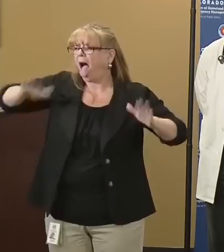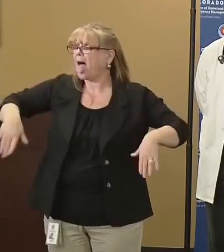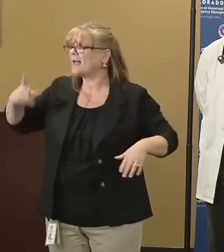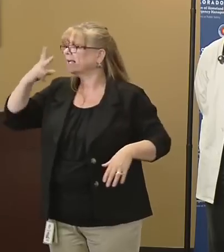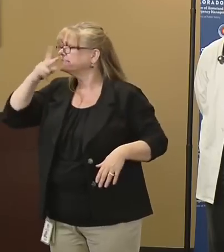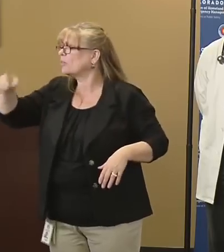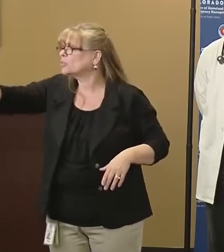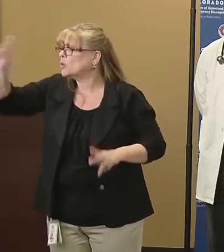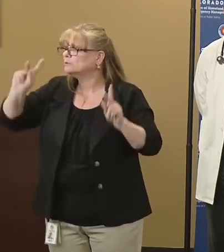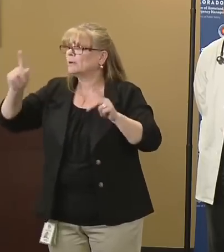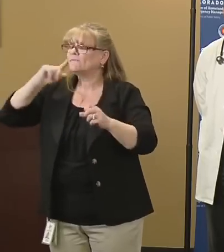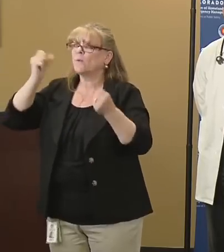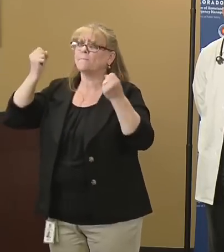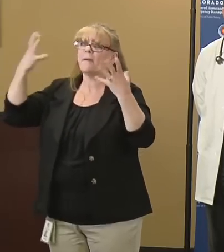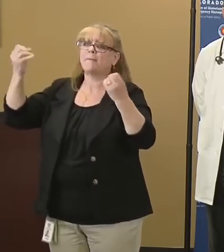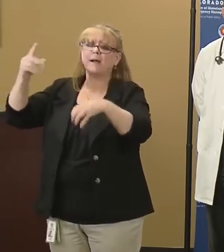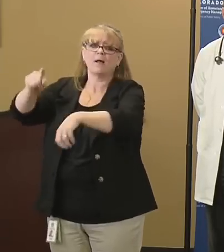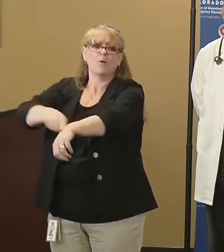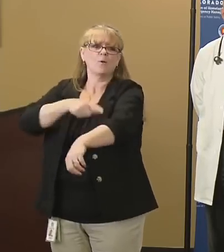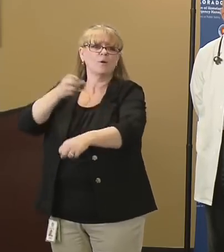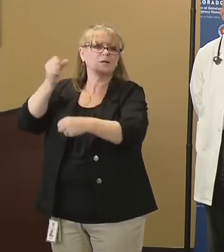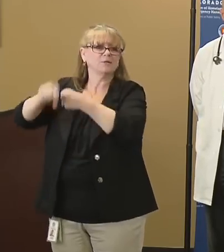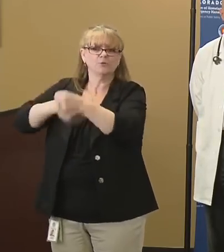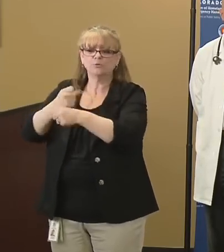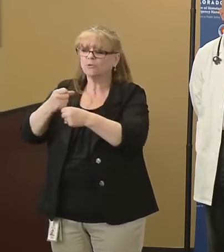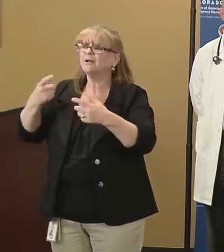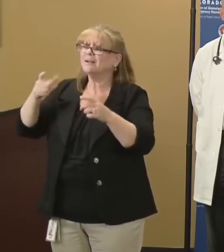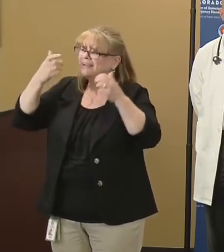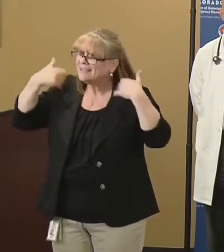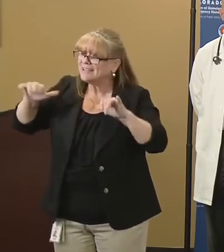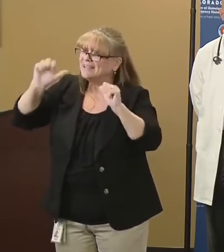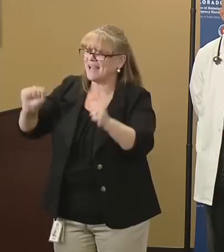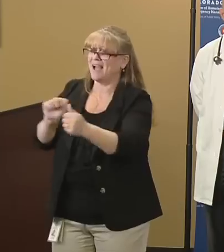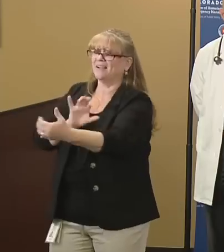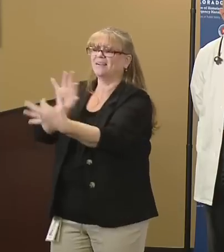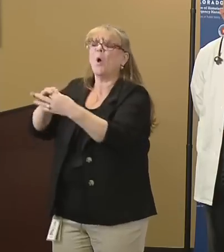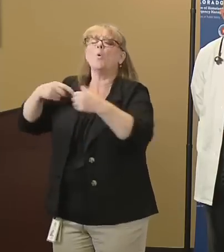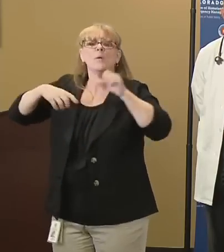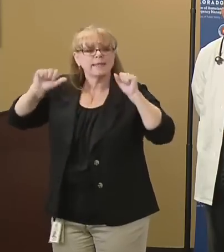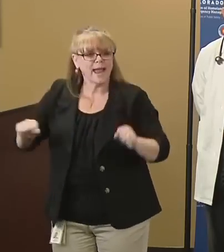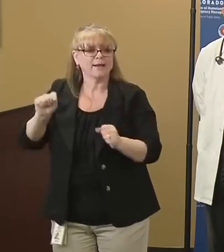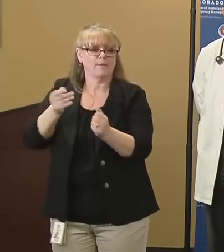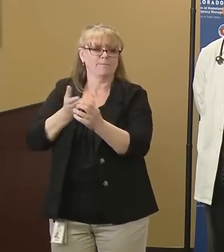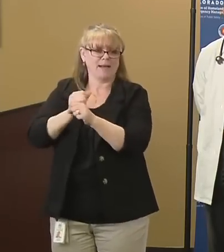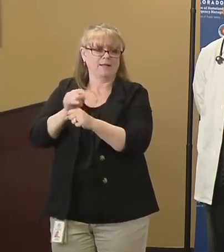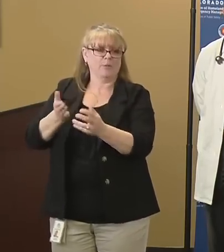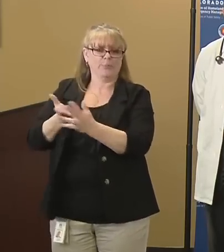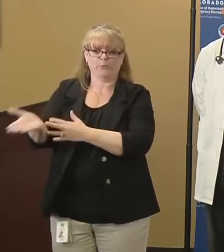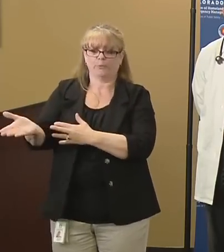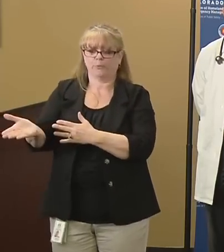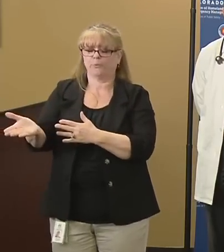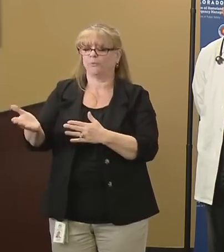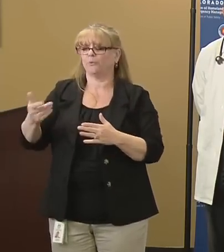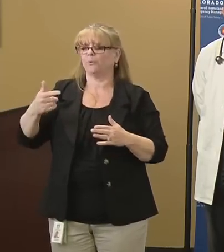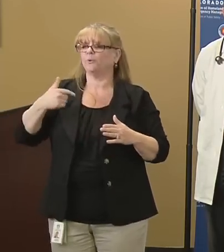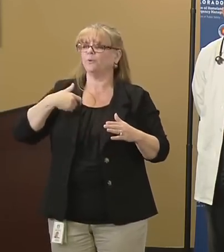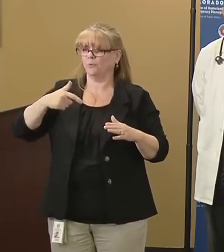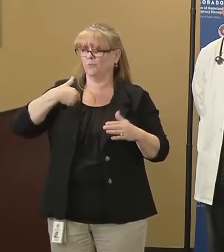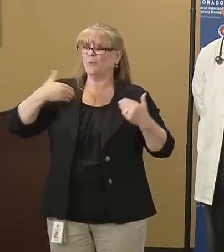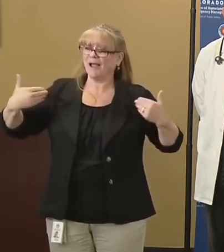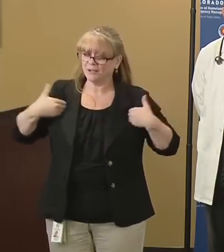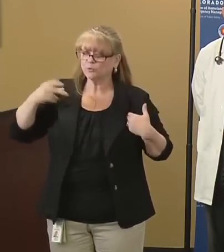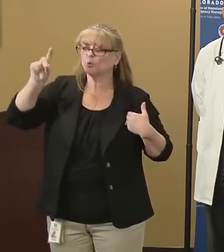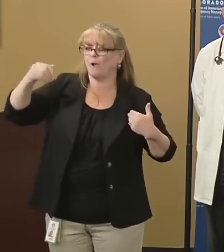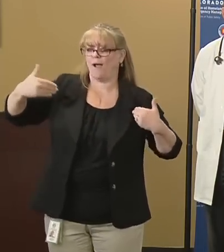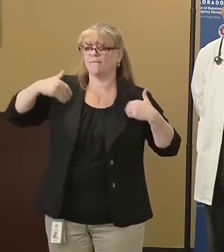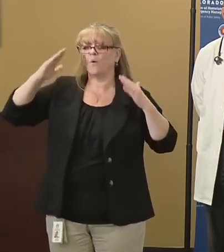through this together, and the hope will be all the brighter the more love that we can show one another during this crisis. Thank you for